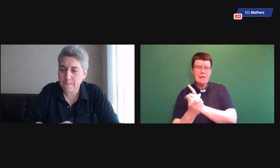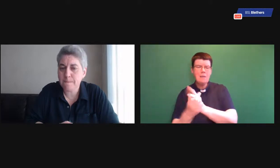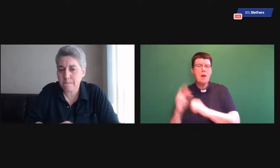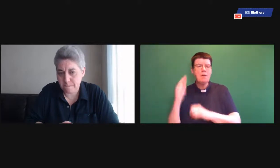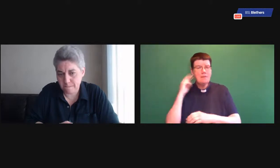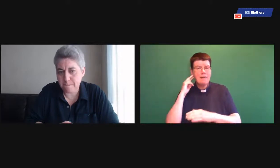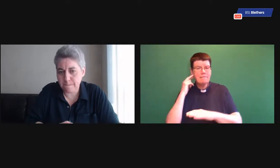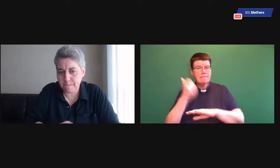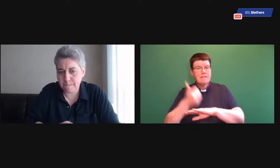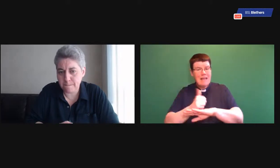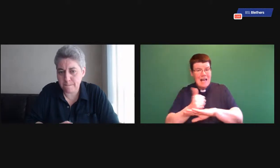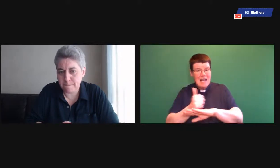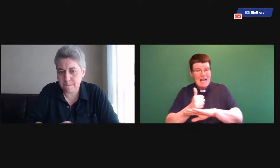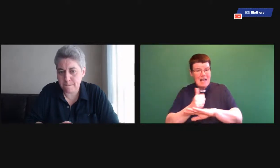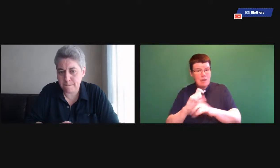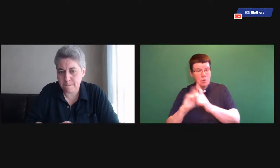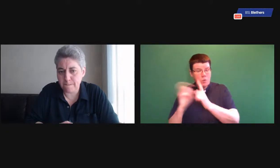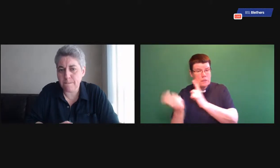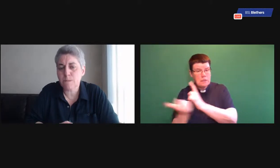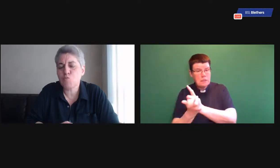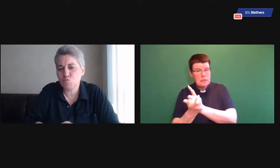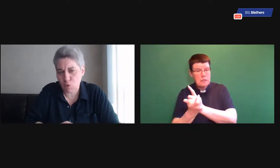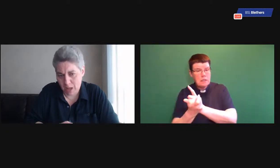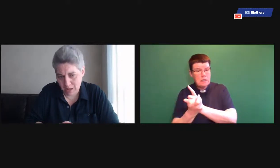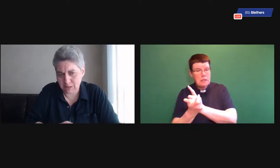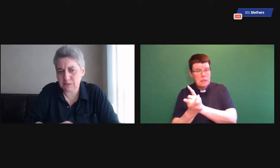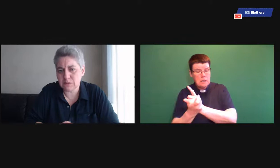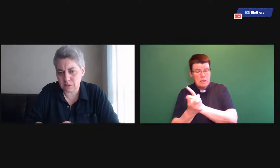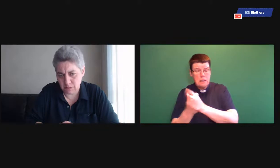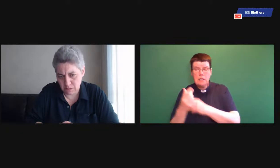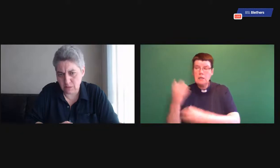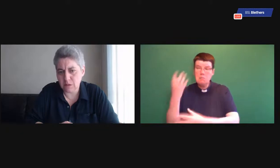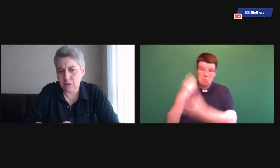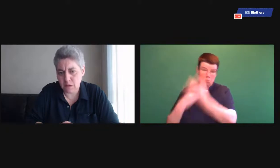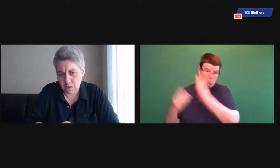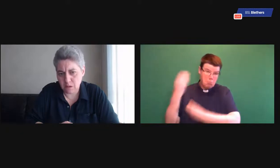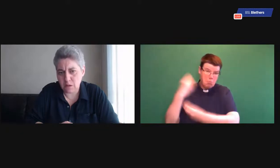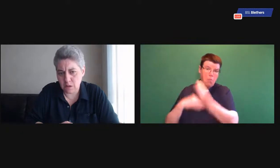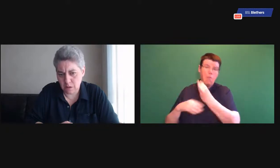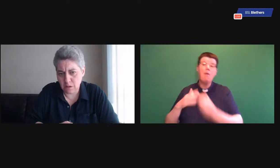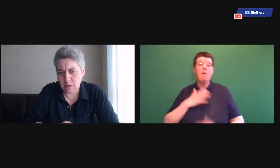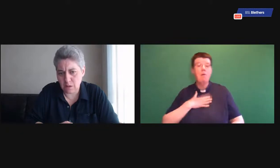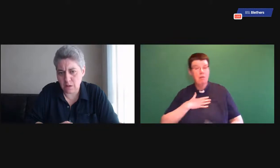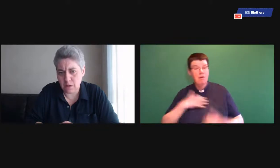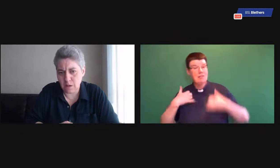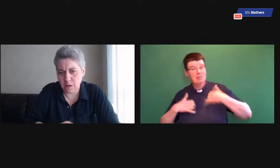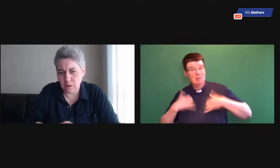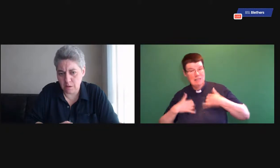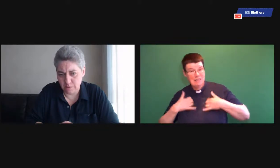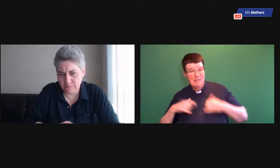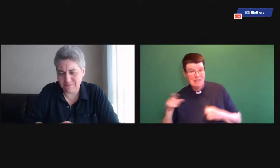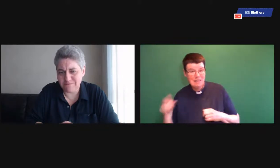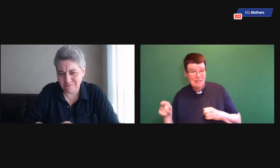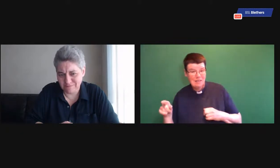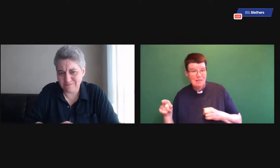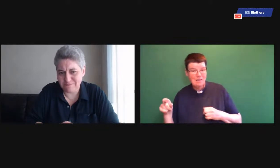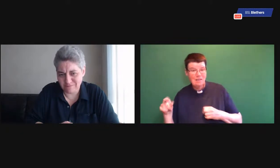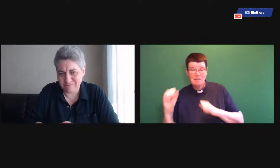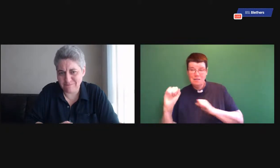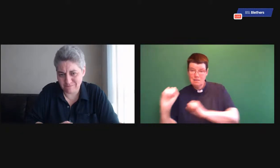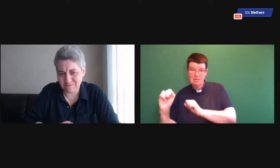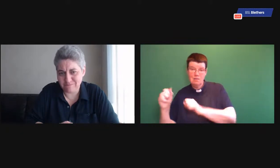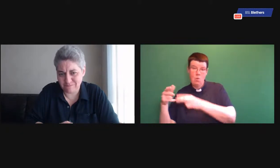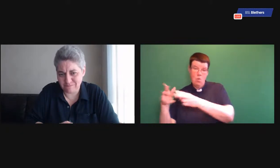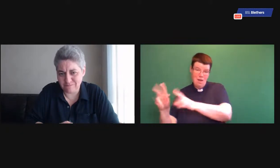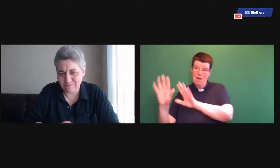and he sort of worked really in the community, but he worked in the deaf gay community, and he was telling me all about